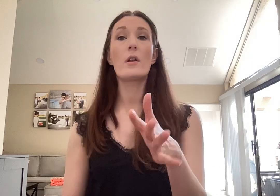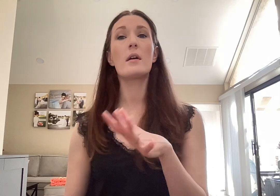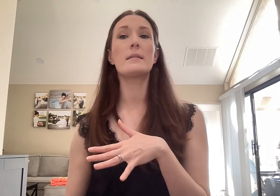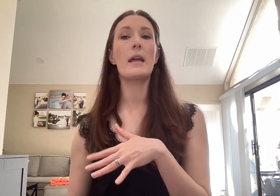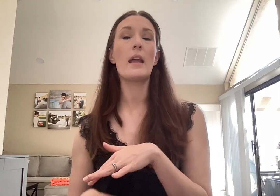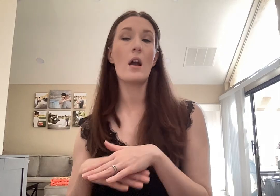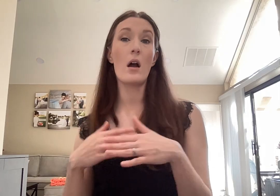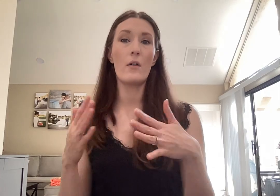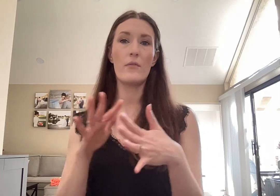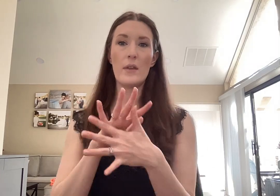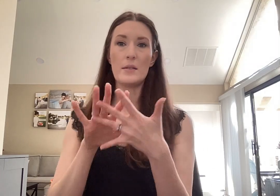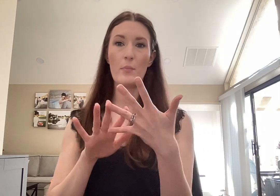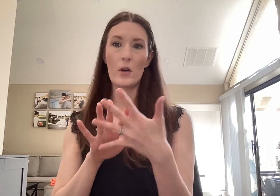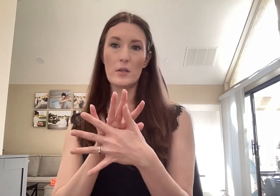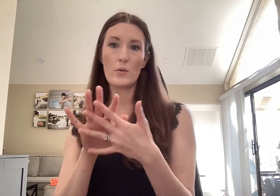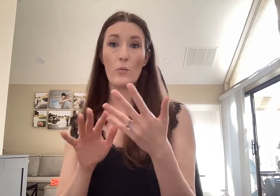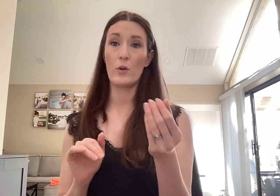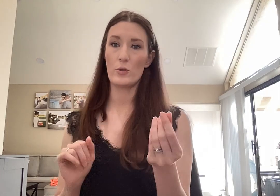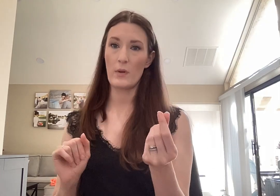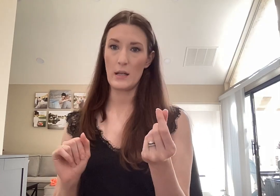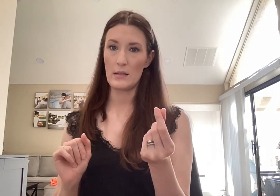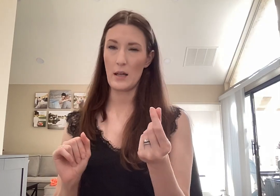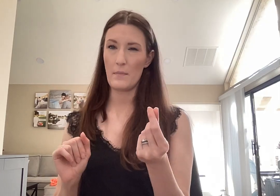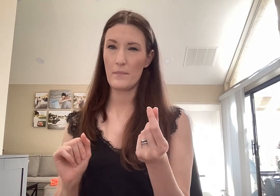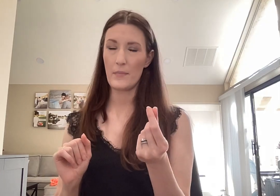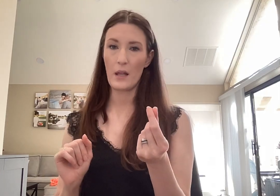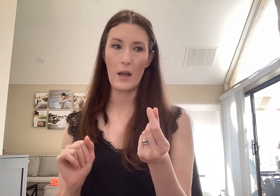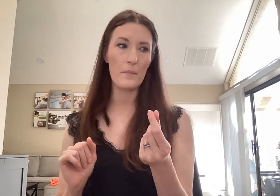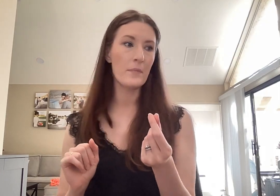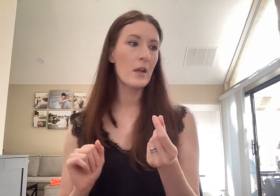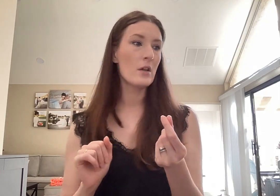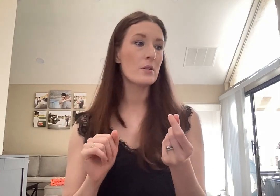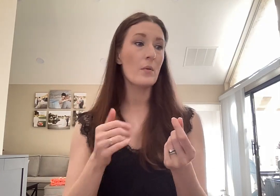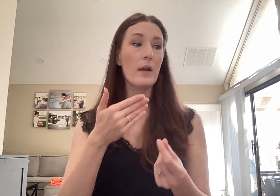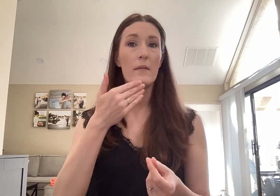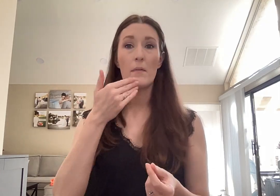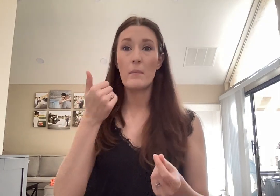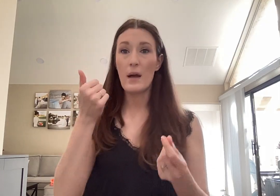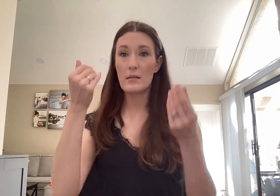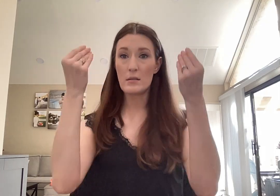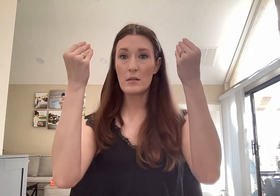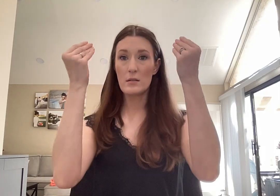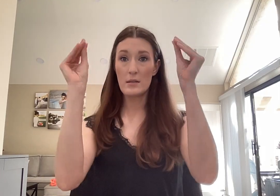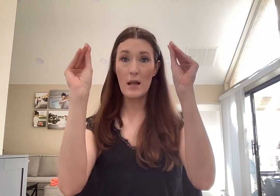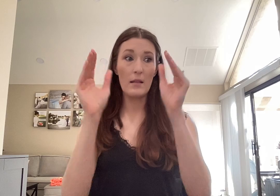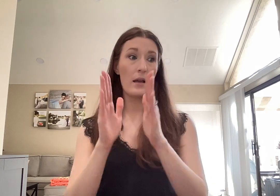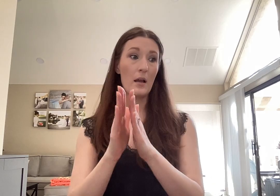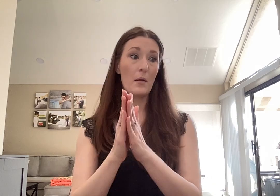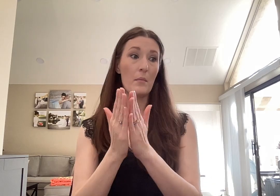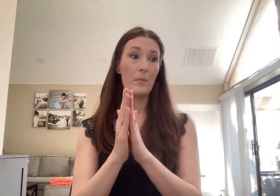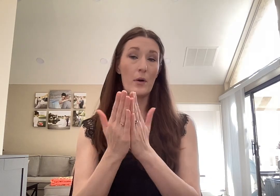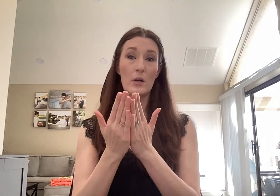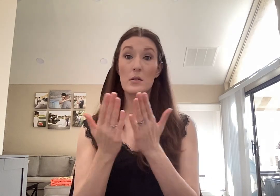not saying of these books, which one is it, okay? So we have best-selling books,